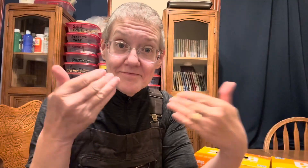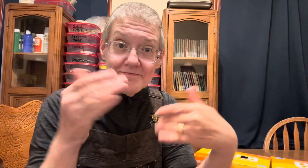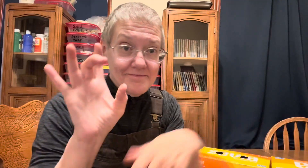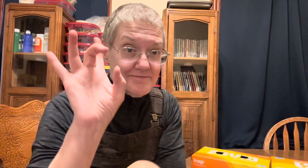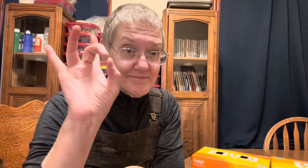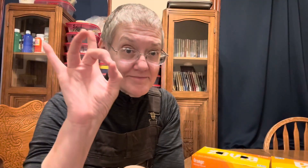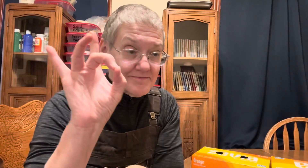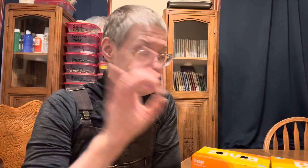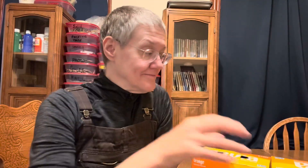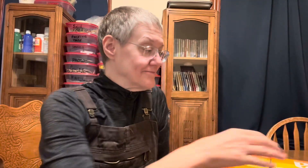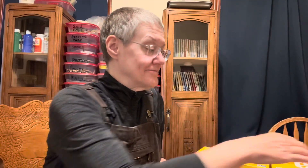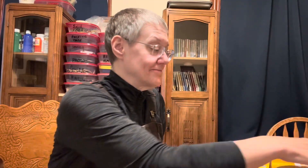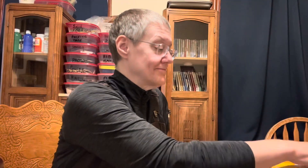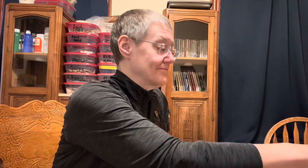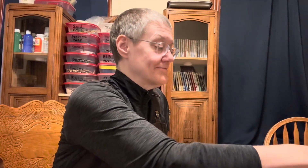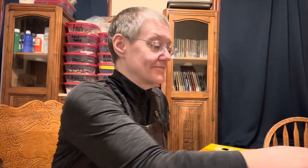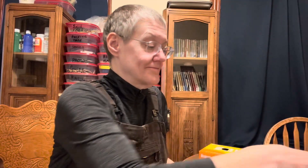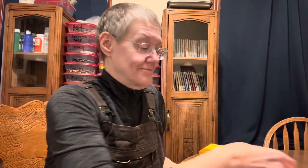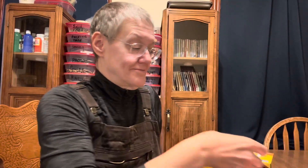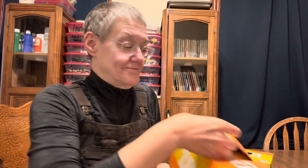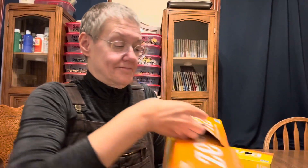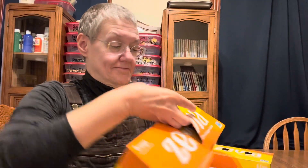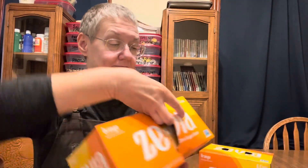Walmart sells an 8-pack.